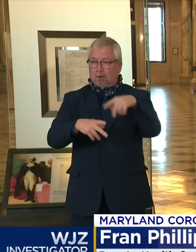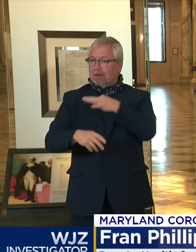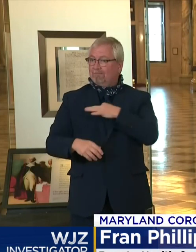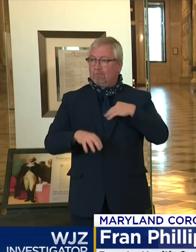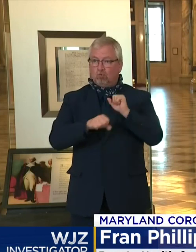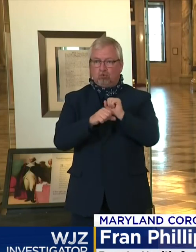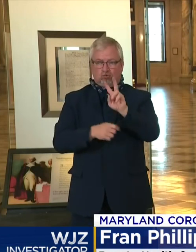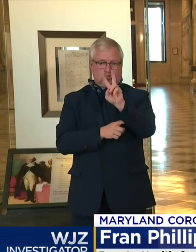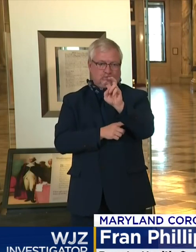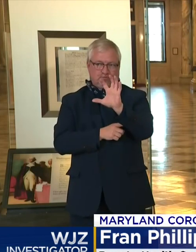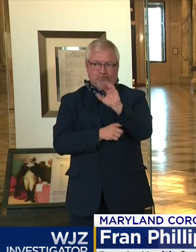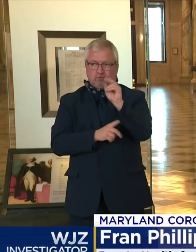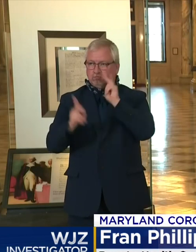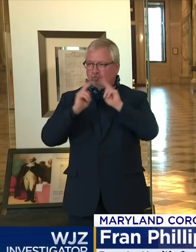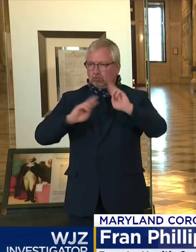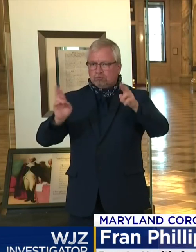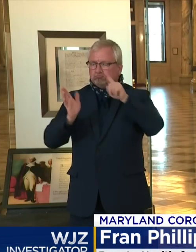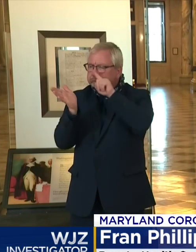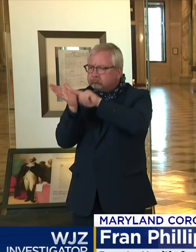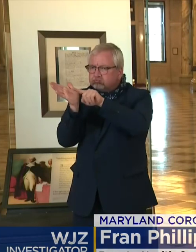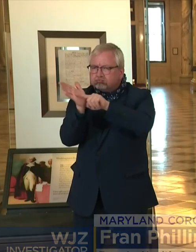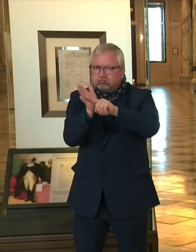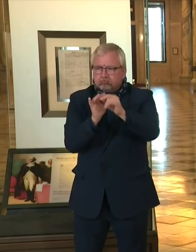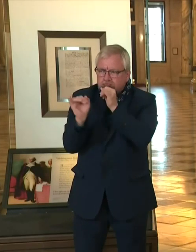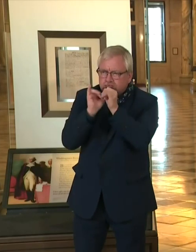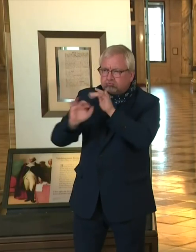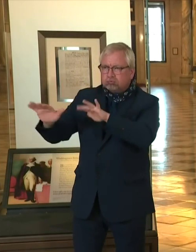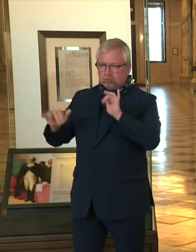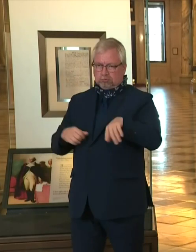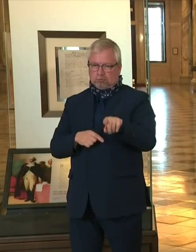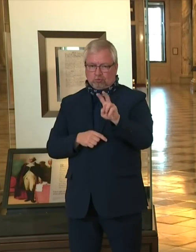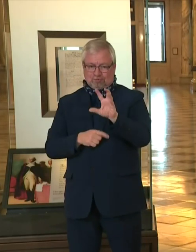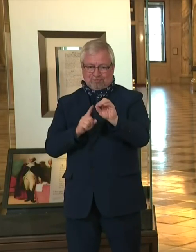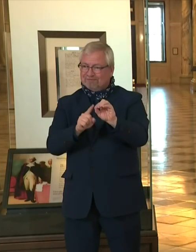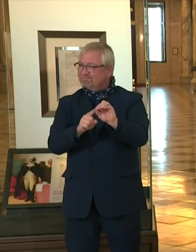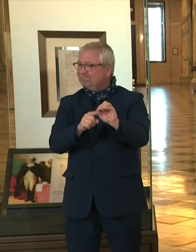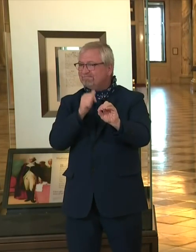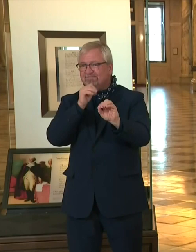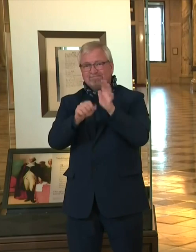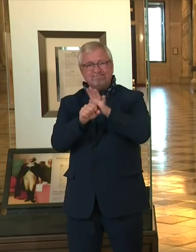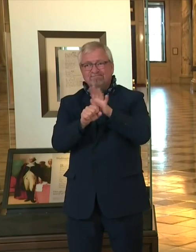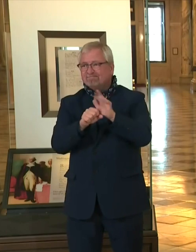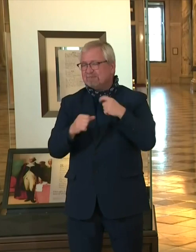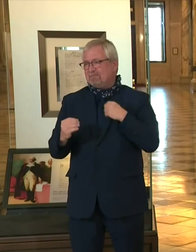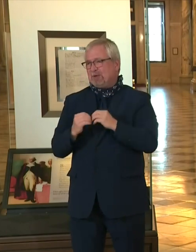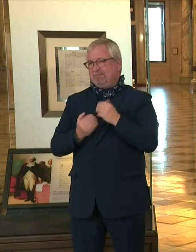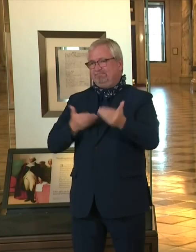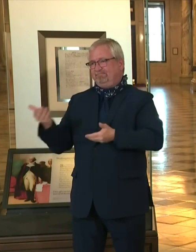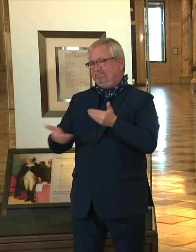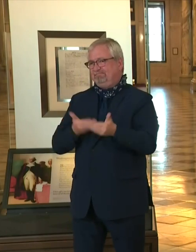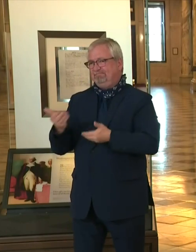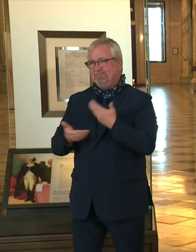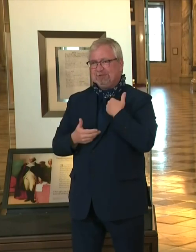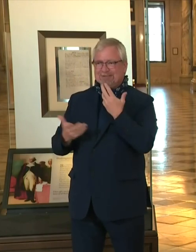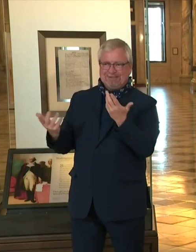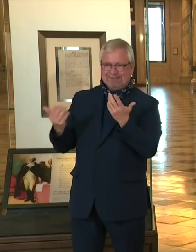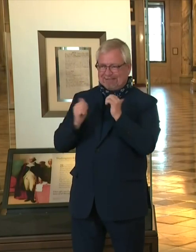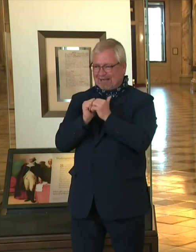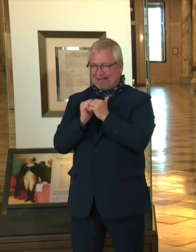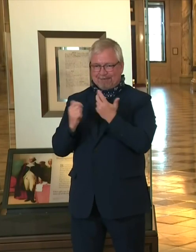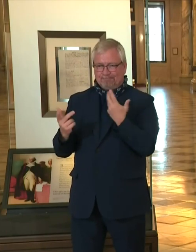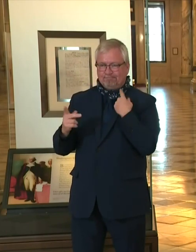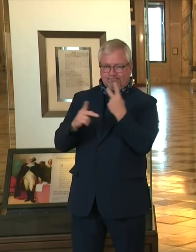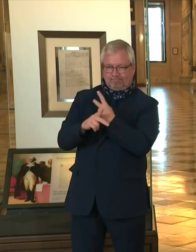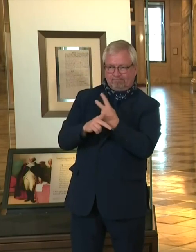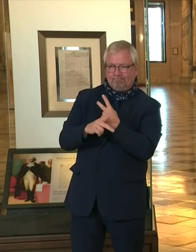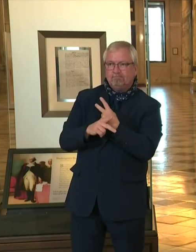increase that workforce, we will need to ramp up considerably in order that we can reach every single new COVID positive case